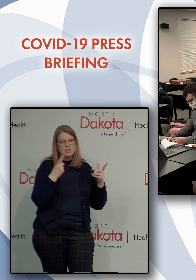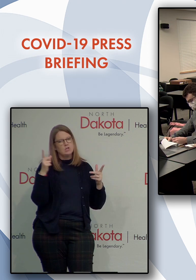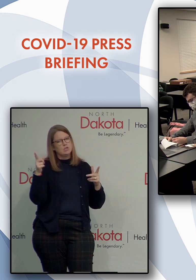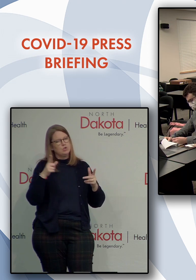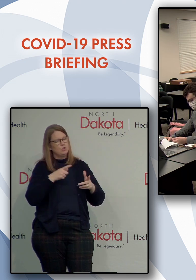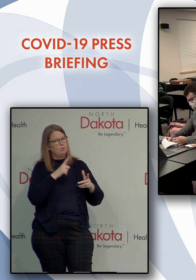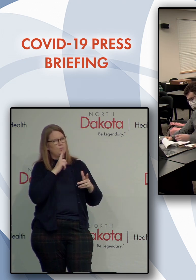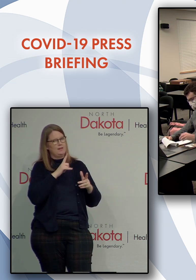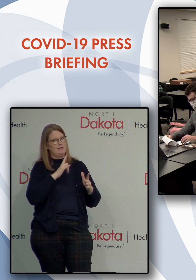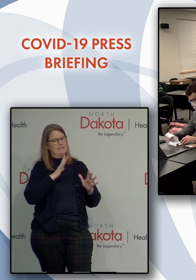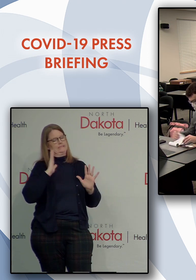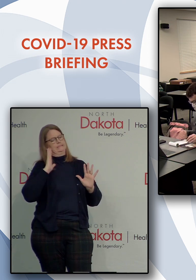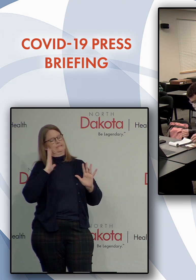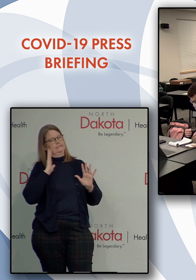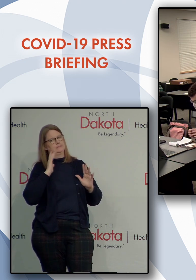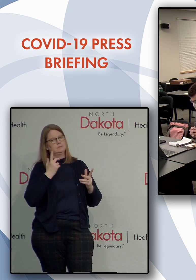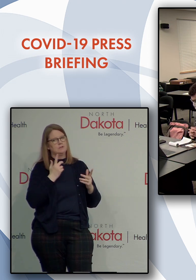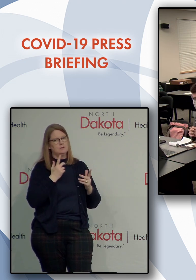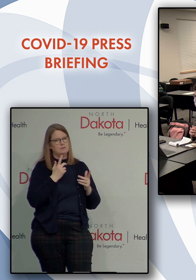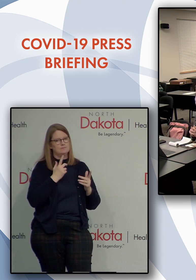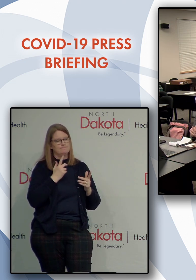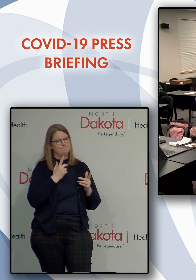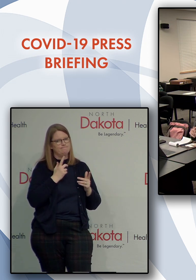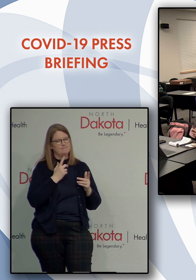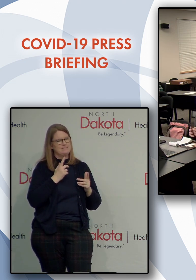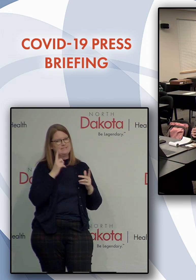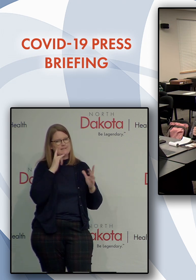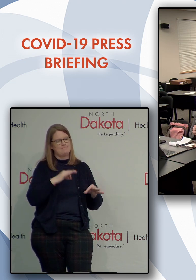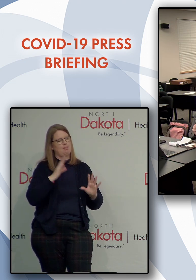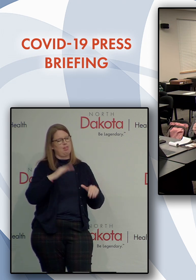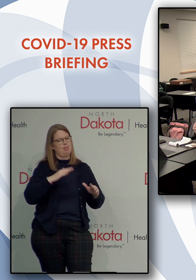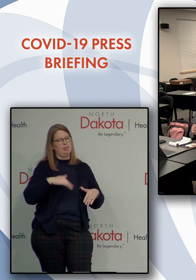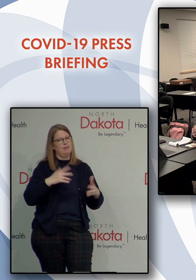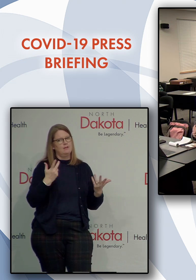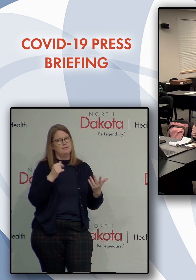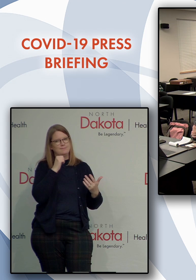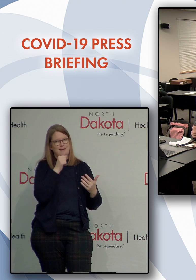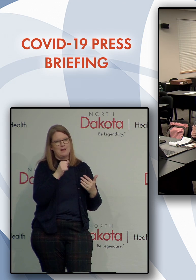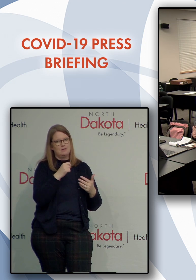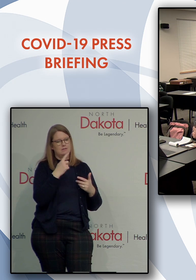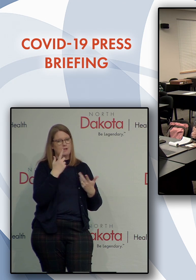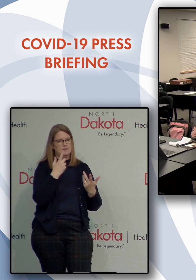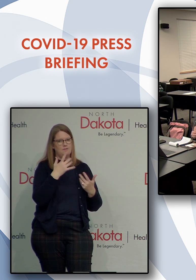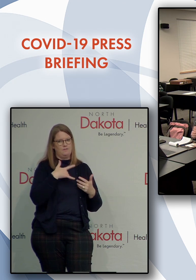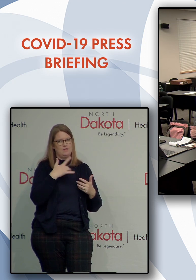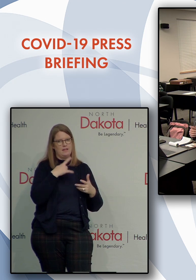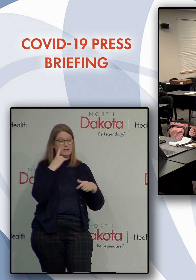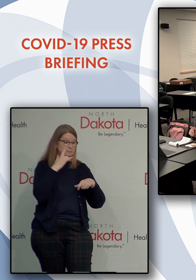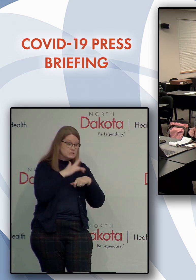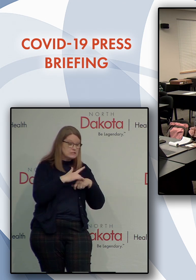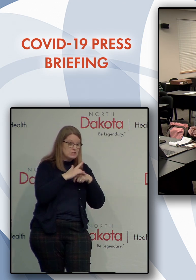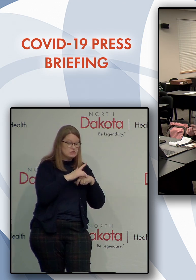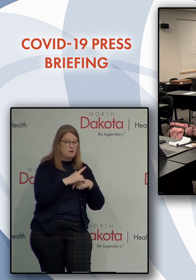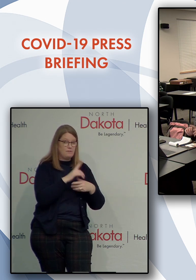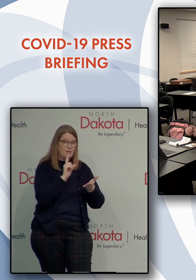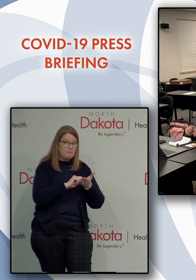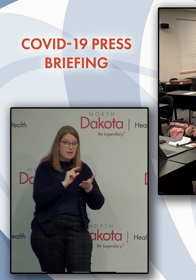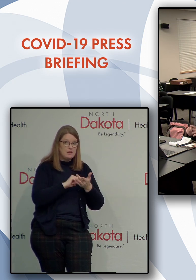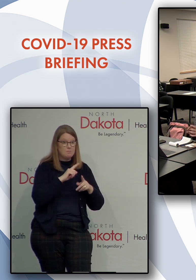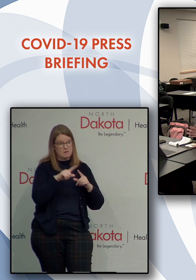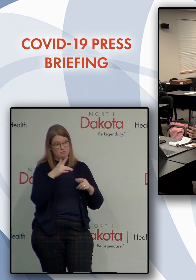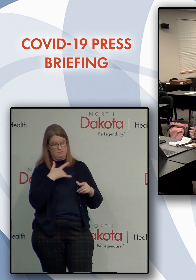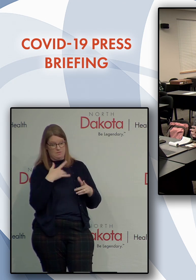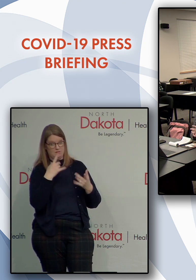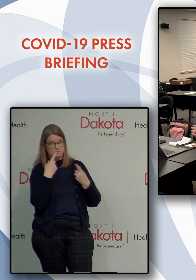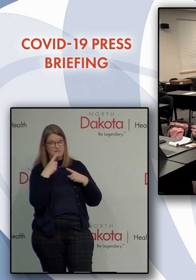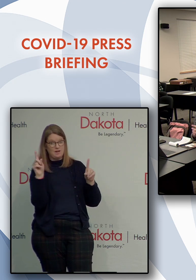from issuing one for several months and even called it an obsession of the media. Do you agree that it's been effective, this mask